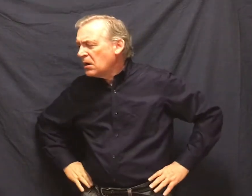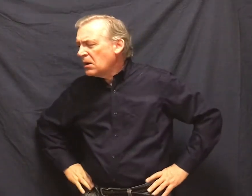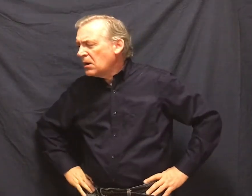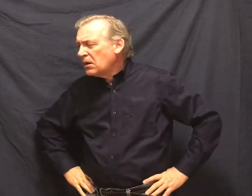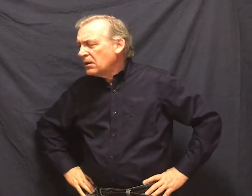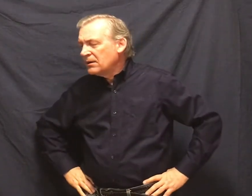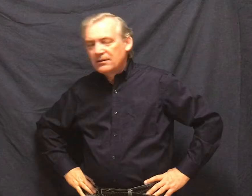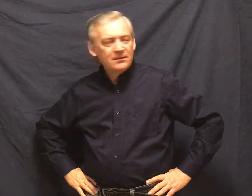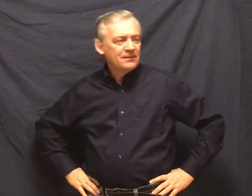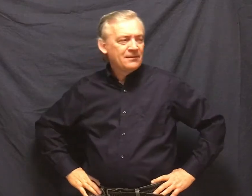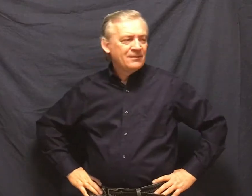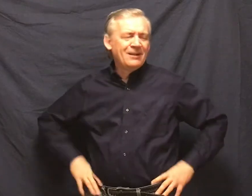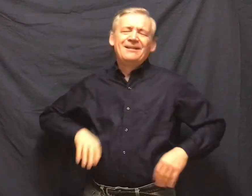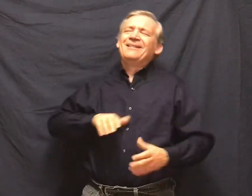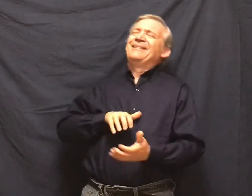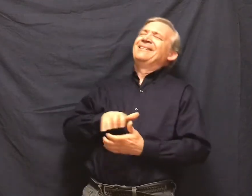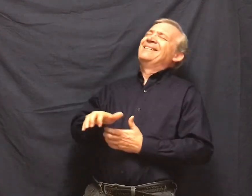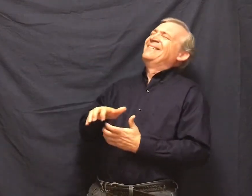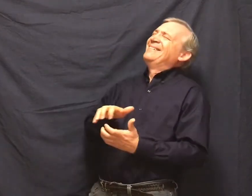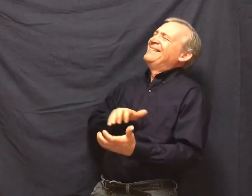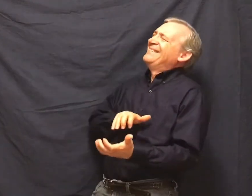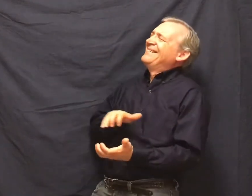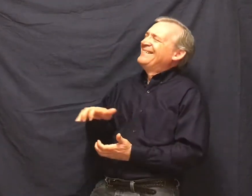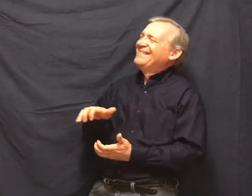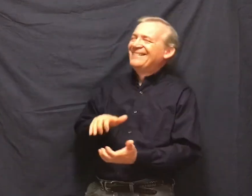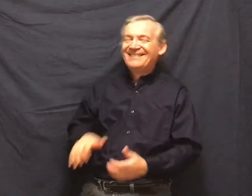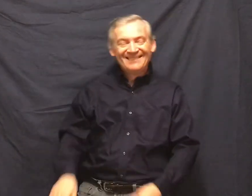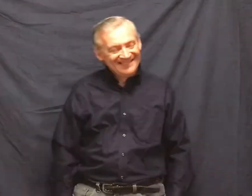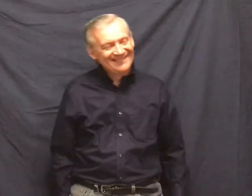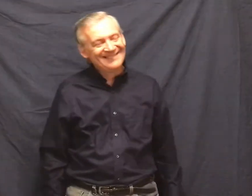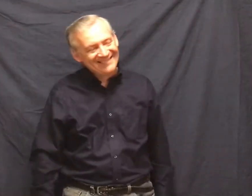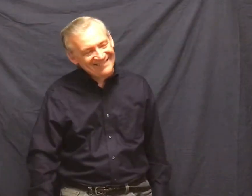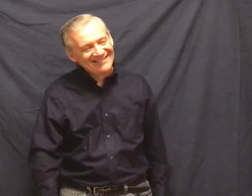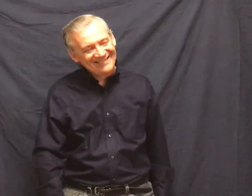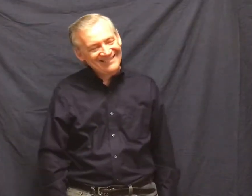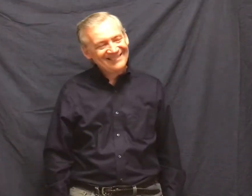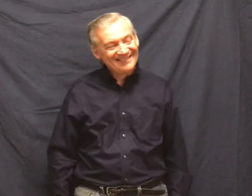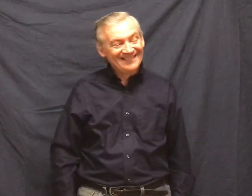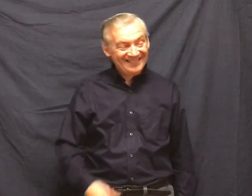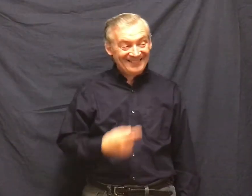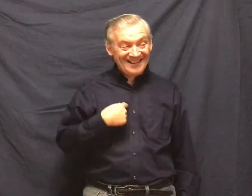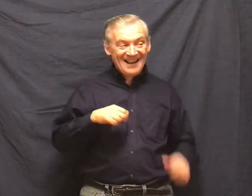Crooks laughed again. A guy can talk to you and be sure you won't go blabbing.